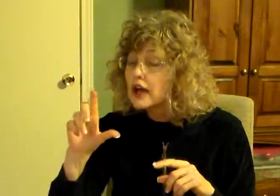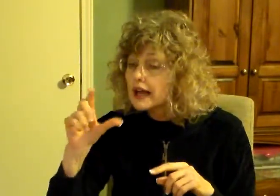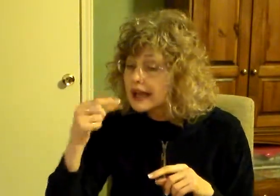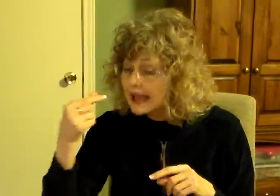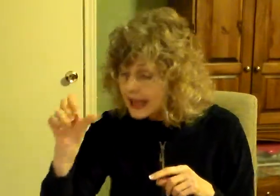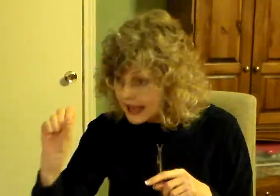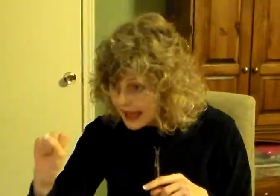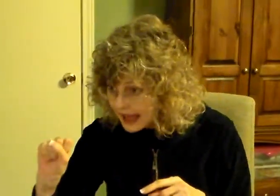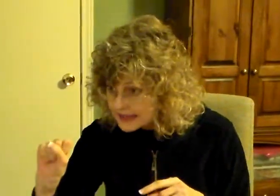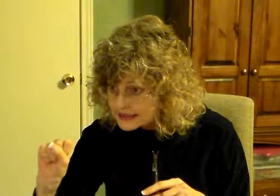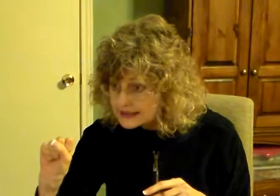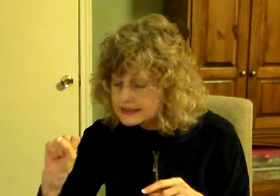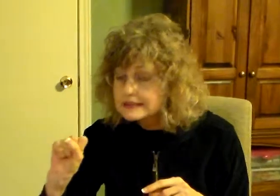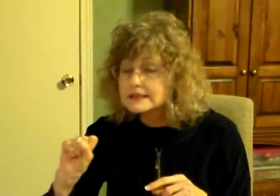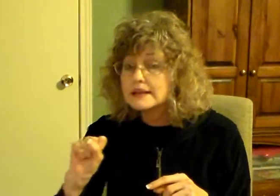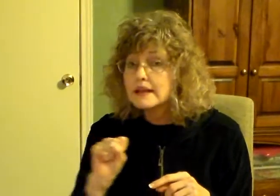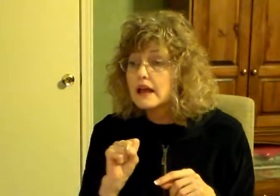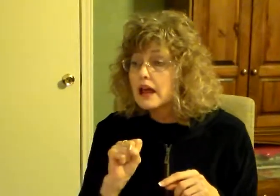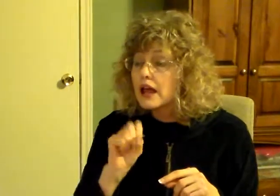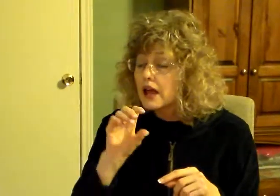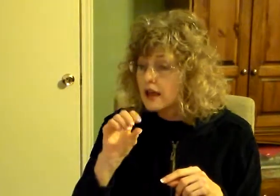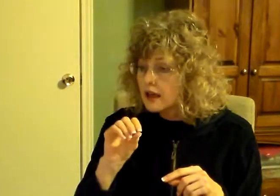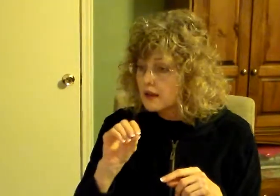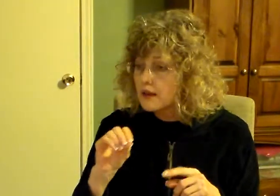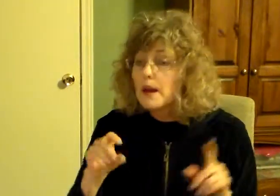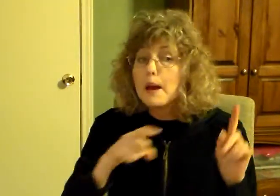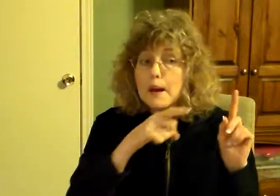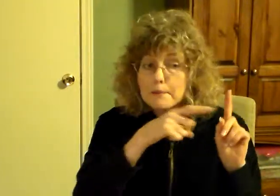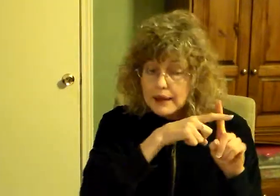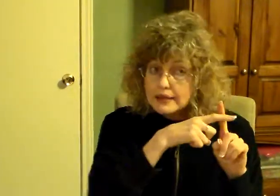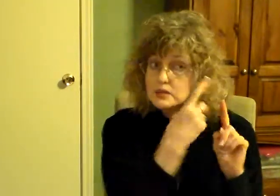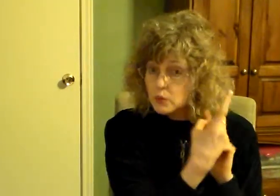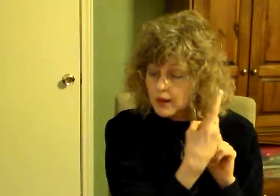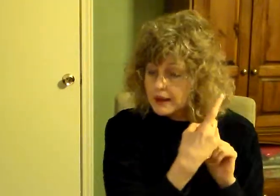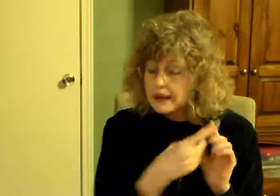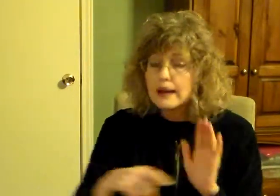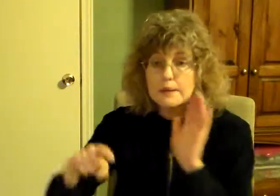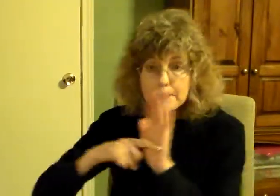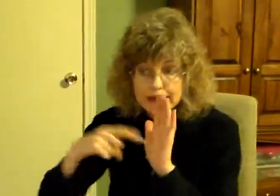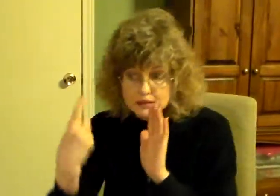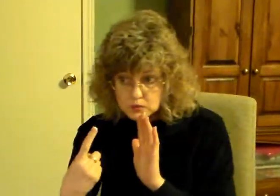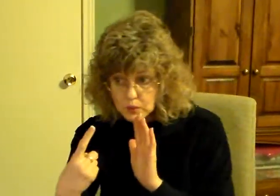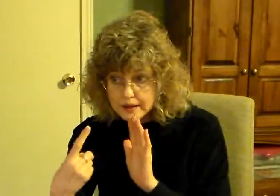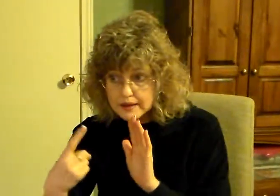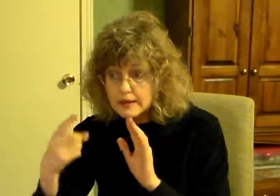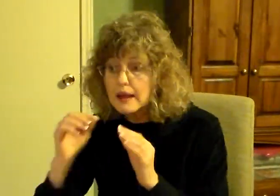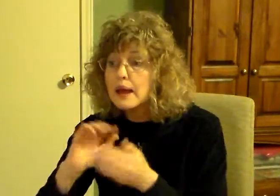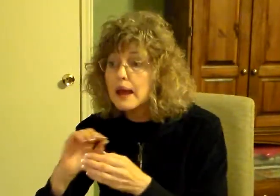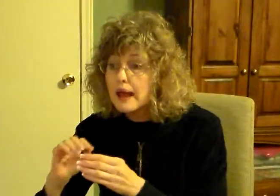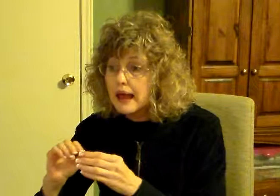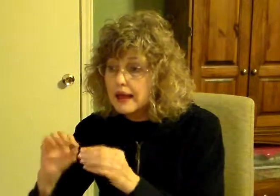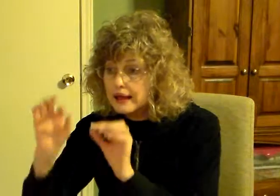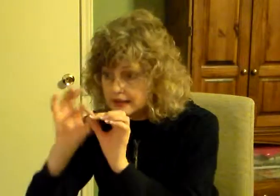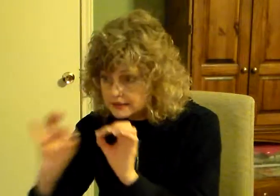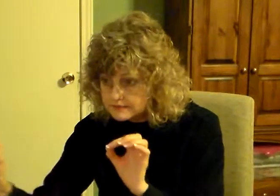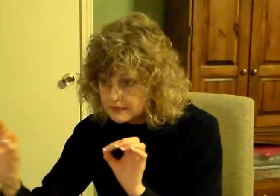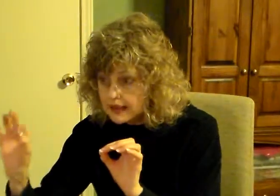sodium chloride, sodium is a +1, chlorine is a -1, so they add up to 0, and sodium chloride is NaCl. Chlorine